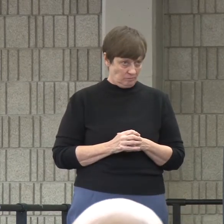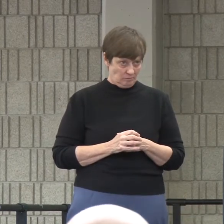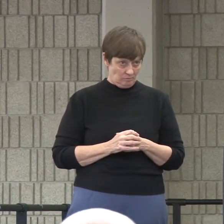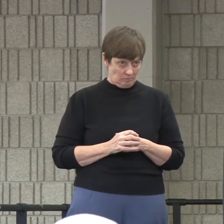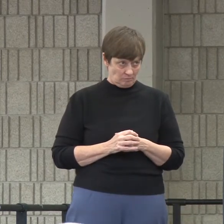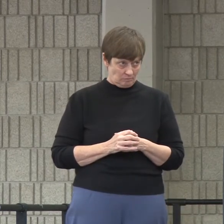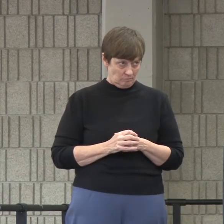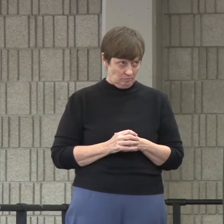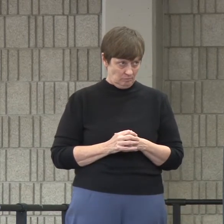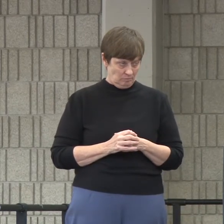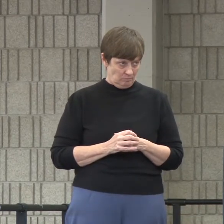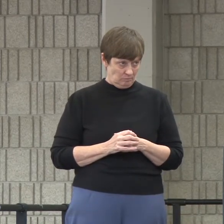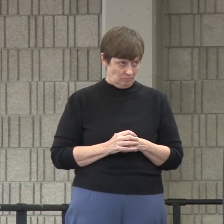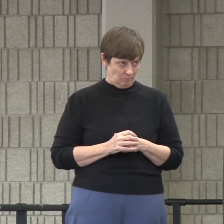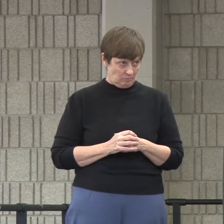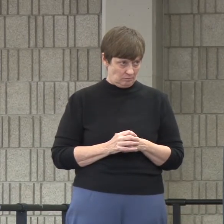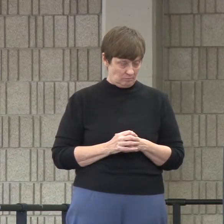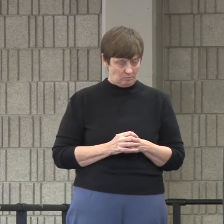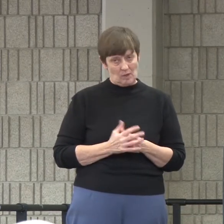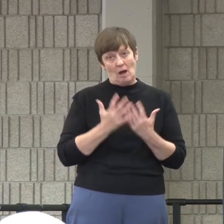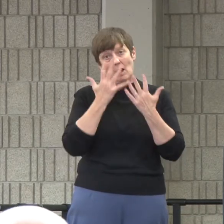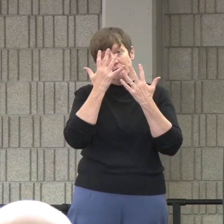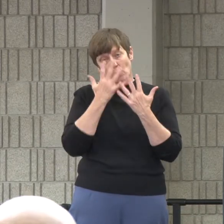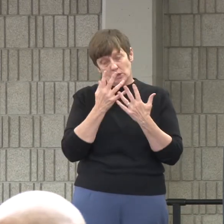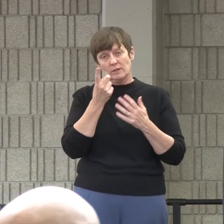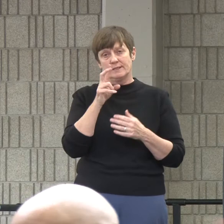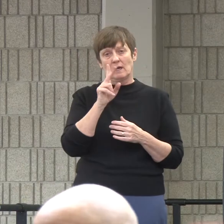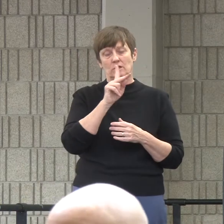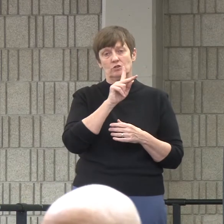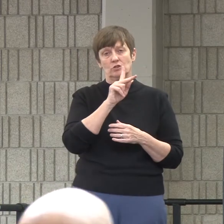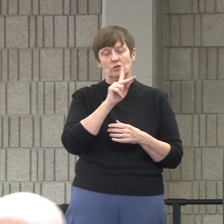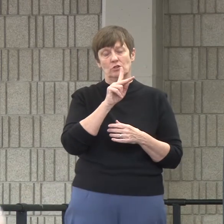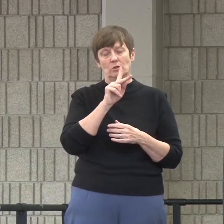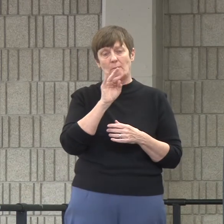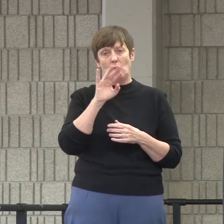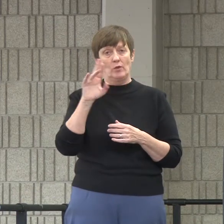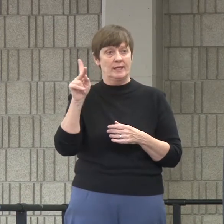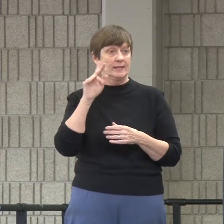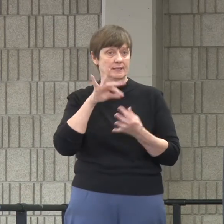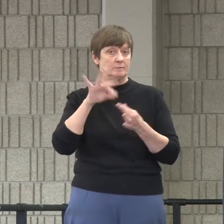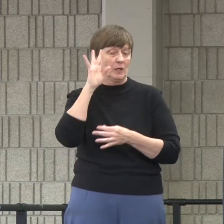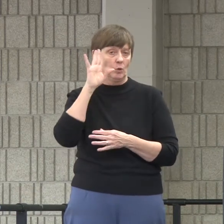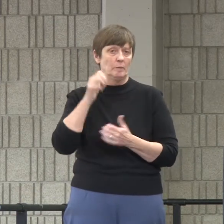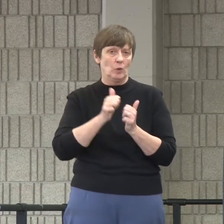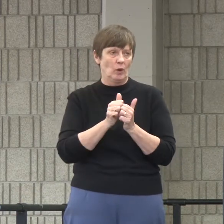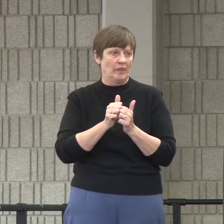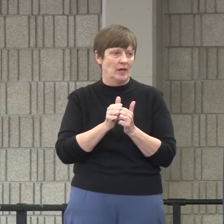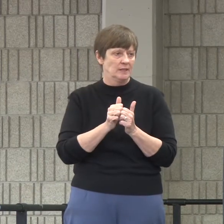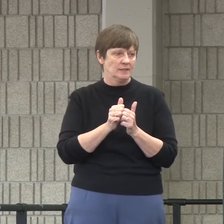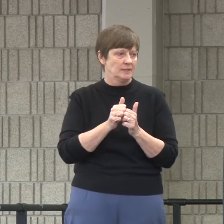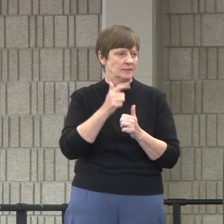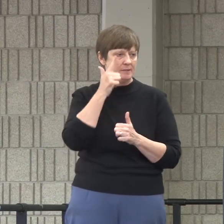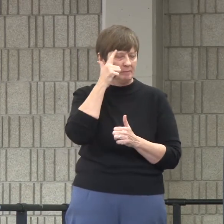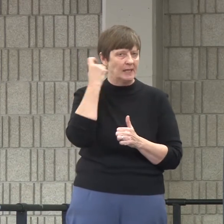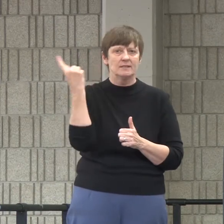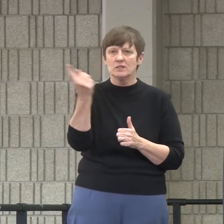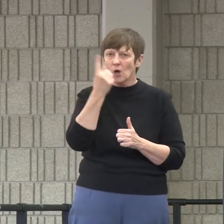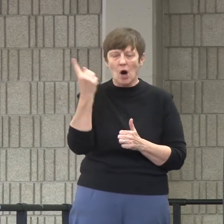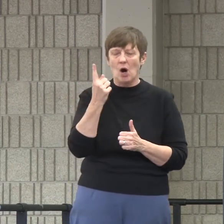unfortunately, Dr. King, I say unfortunately, Dr. King's spirit will be with us because why? He's always where injustice